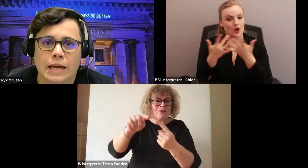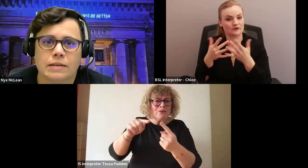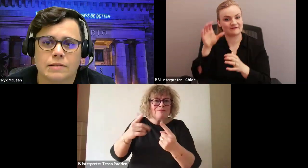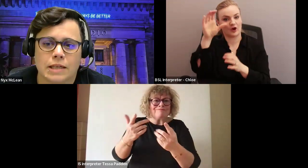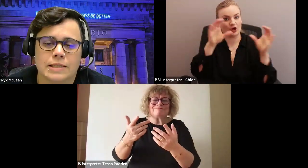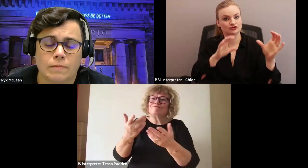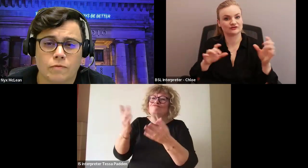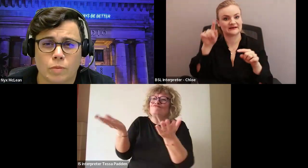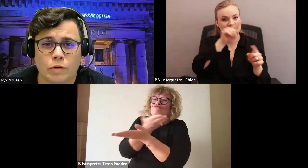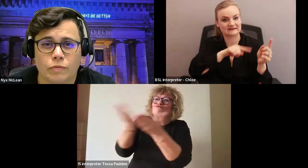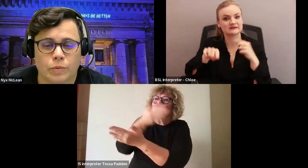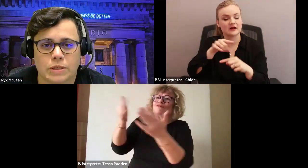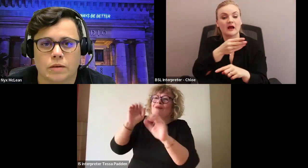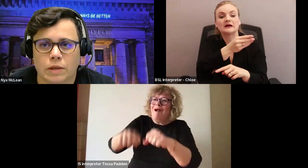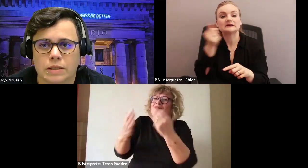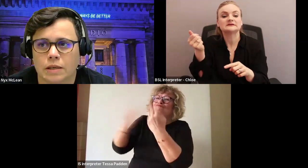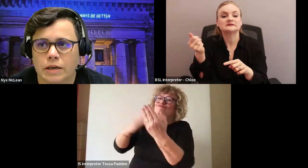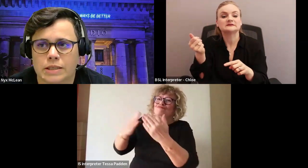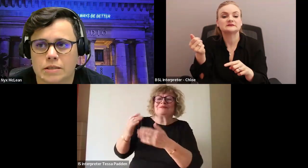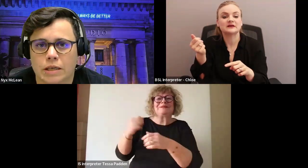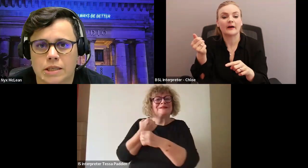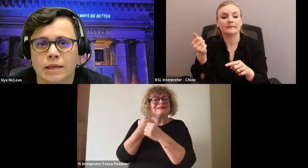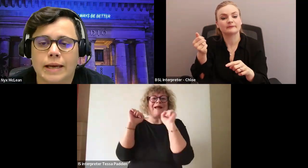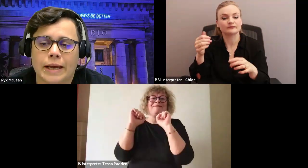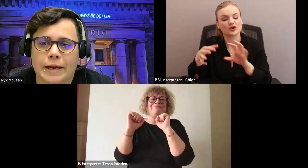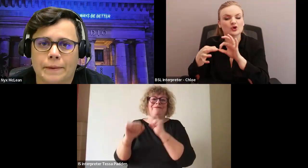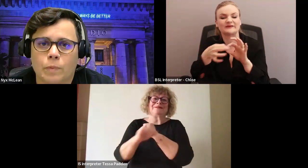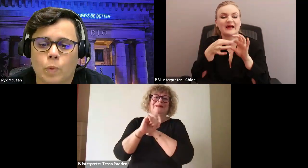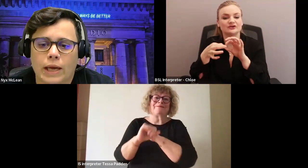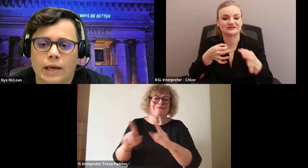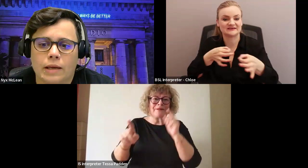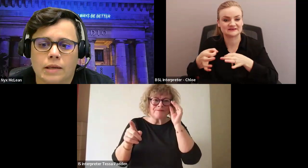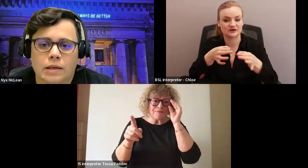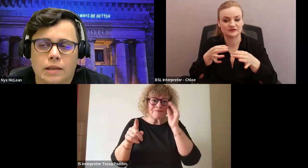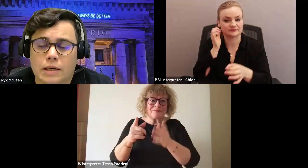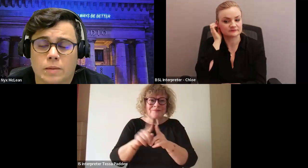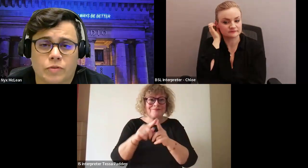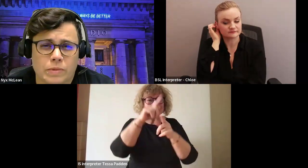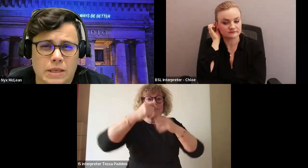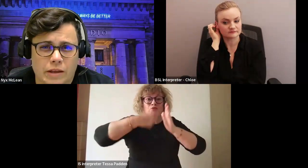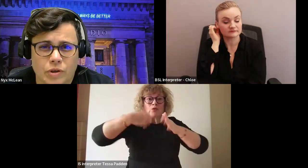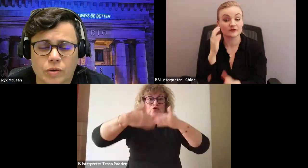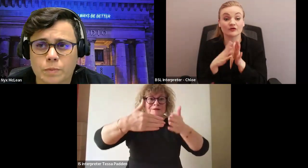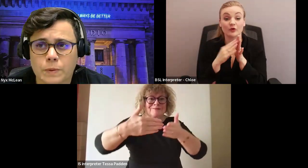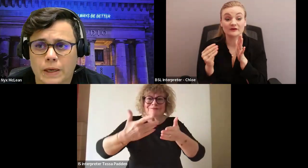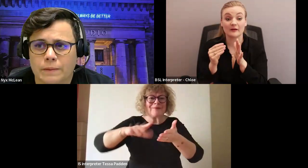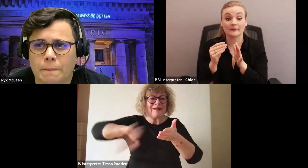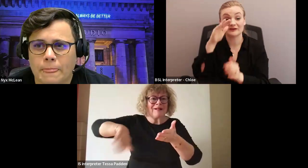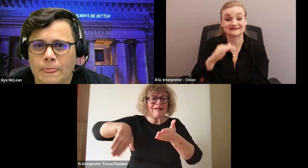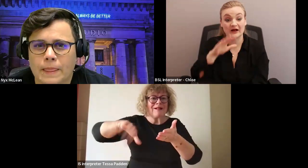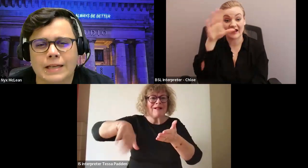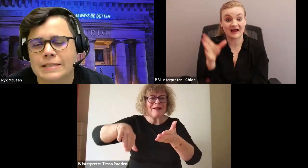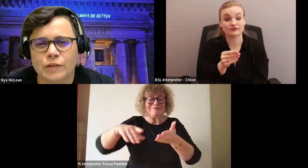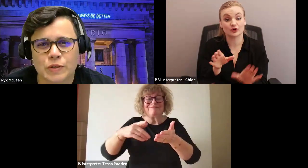Participants had done some form of what we started calling a solidarity strategy, where an example from the South African group,